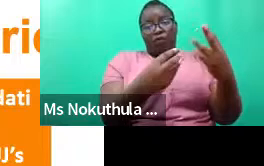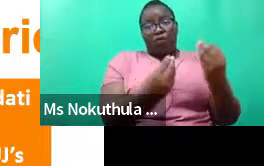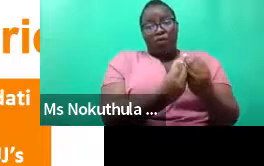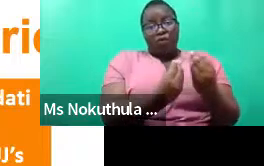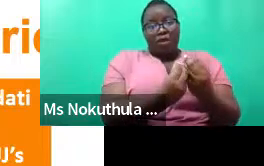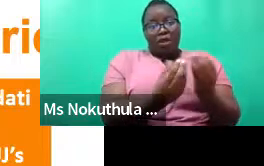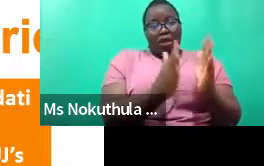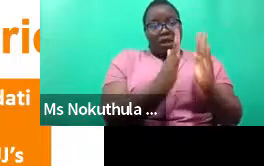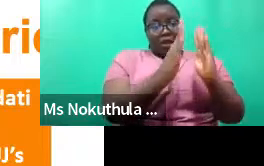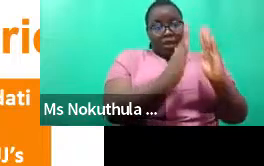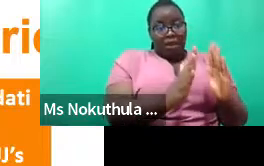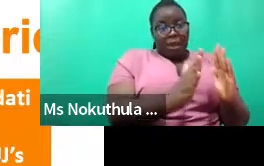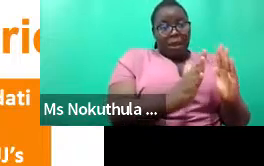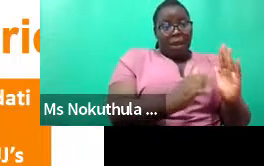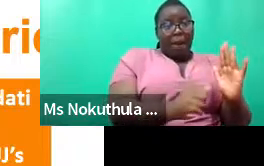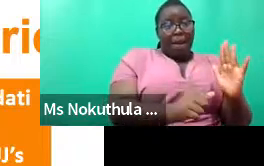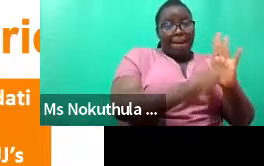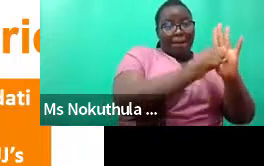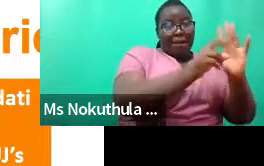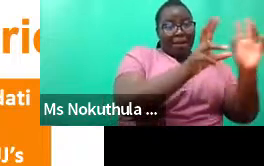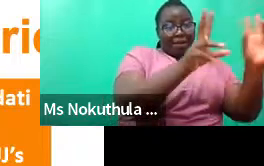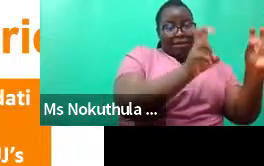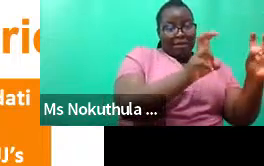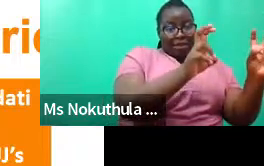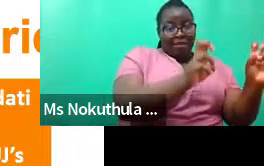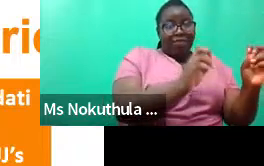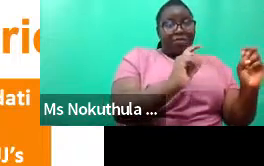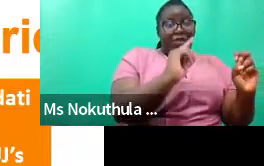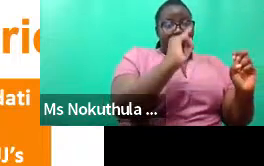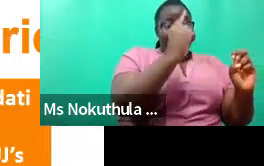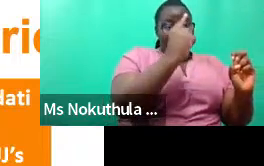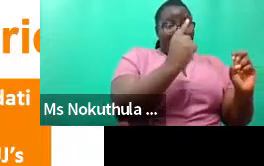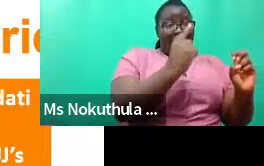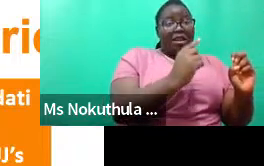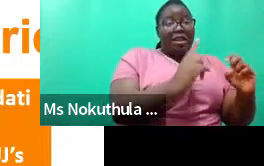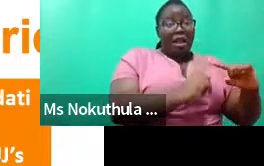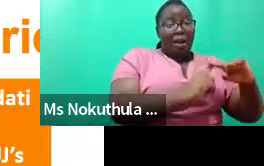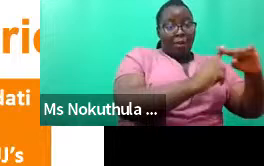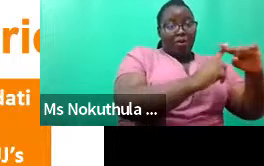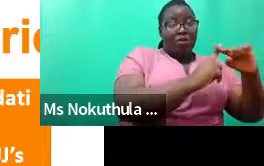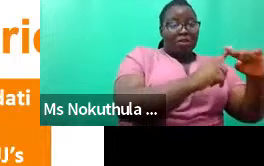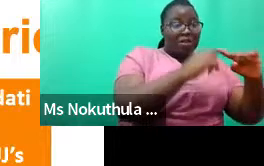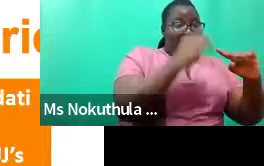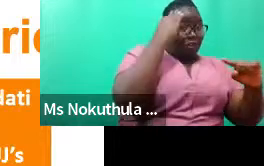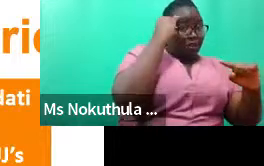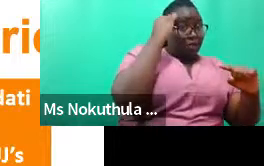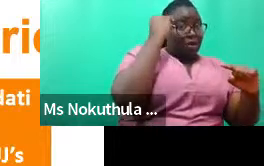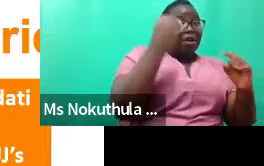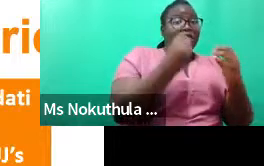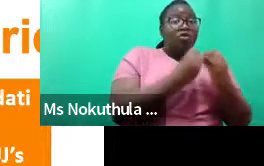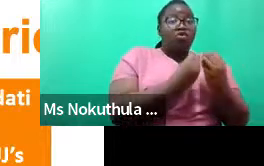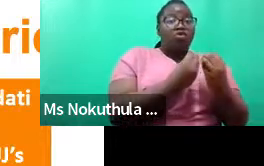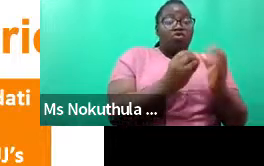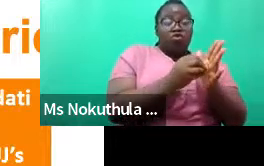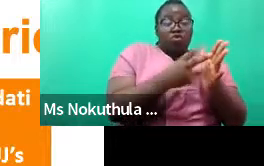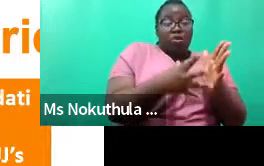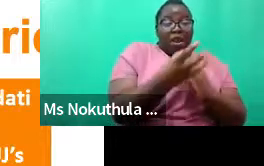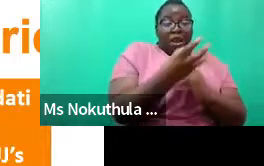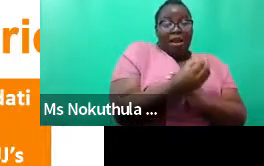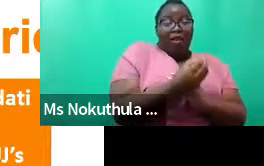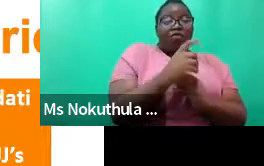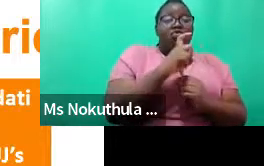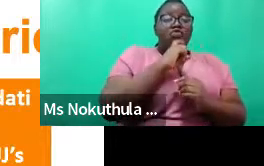it's main themes. And on the first column, I found the positive experiences the student had in using the